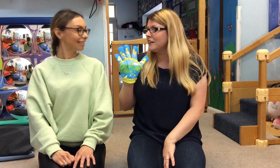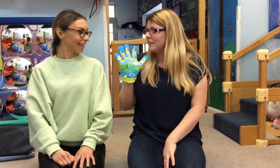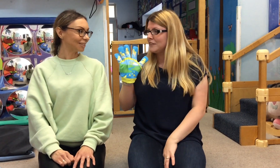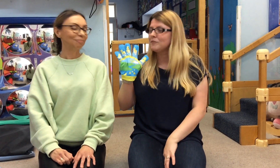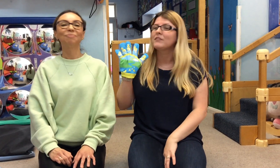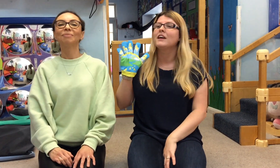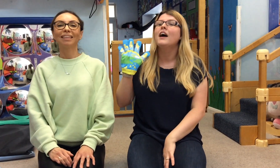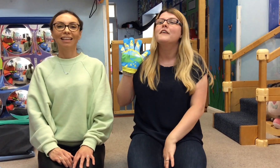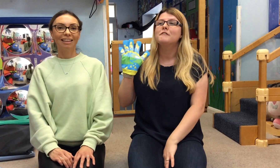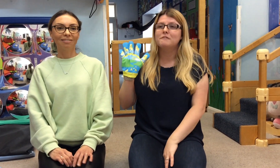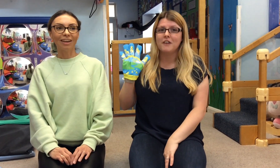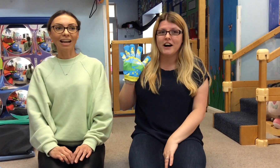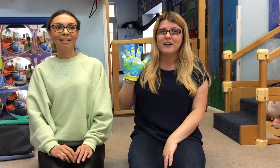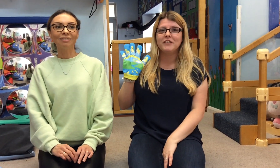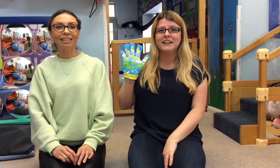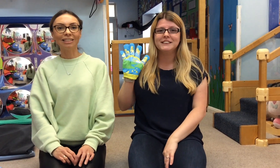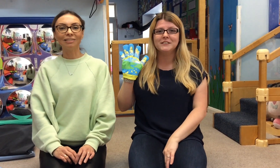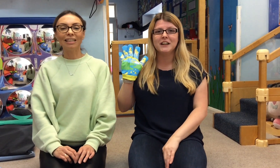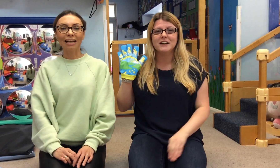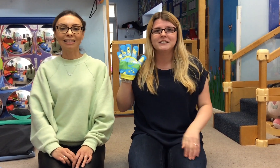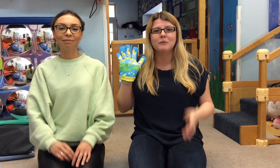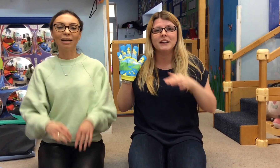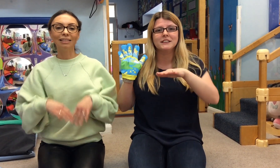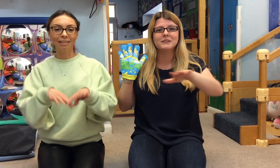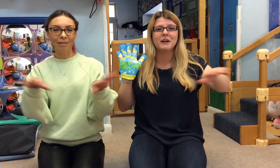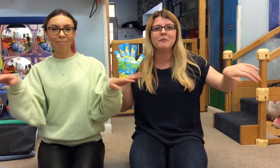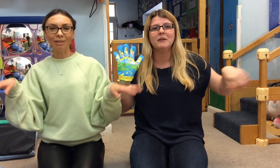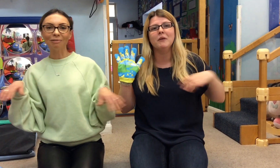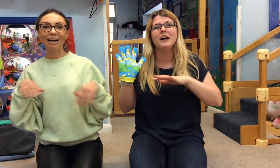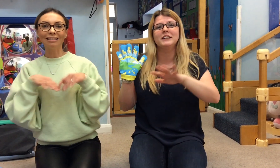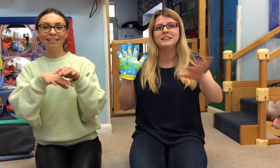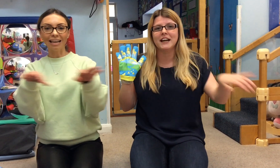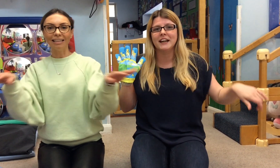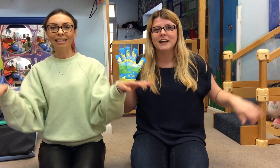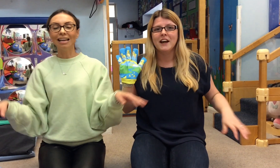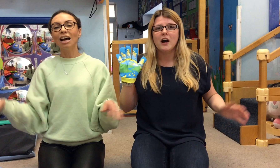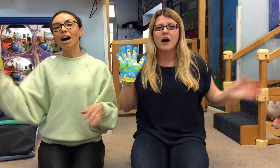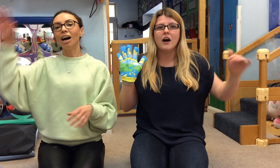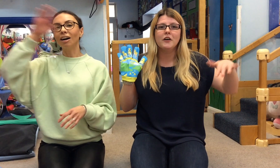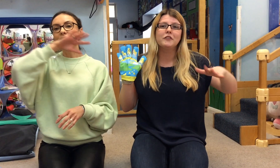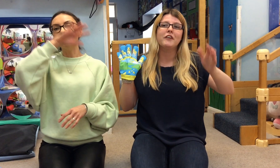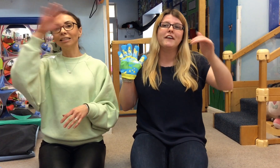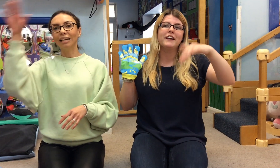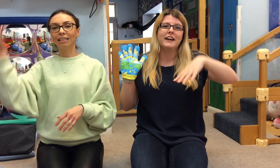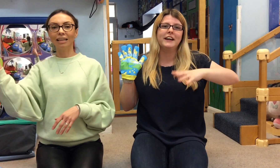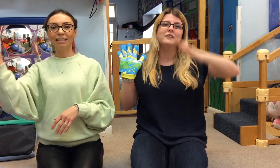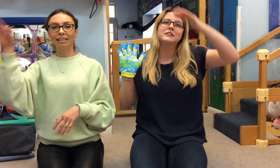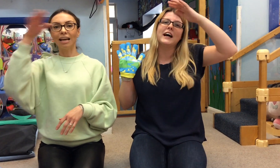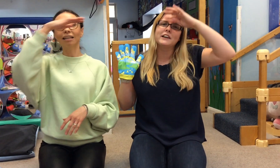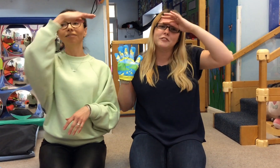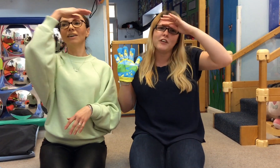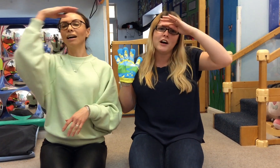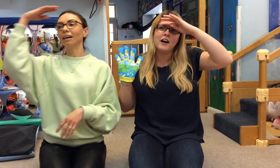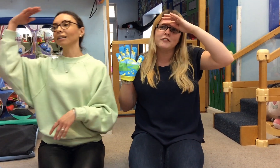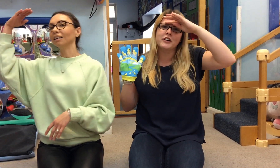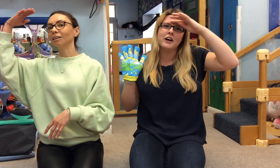start. Five little ducks went swimming one day over the hills and far